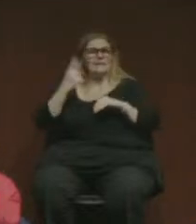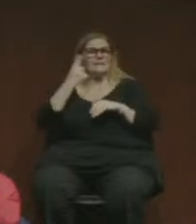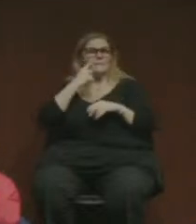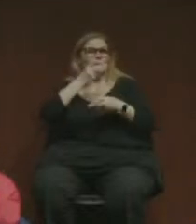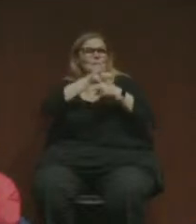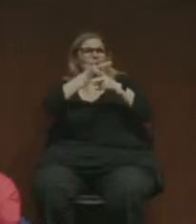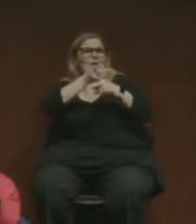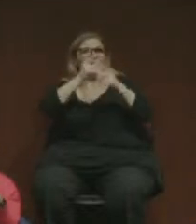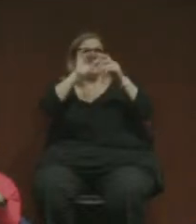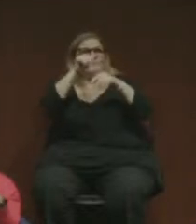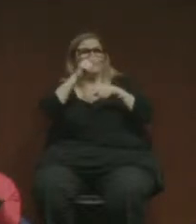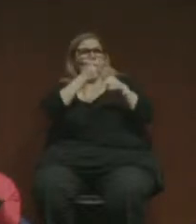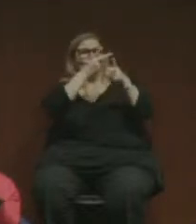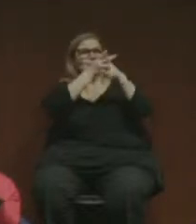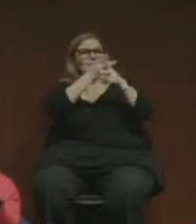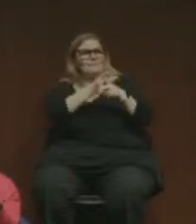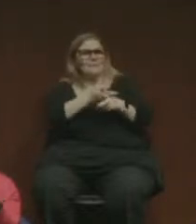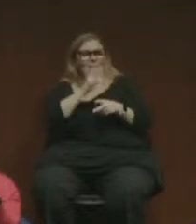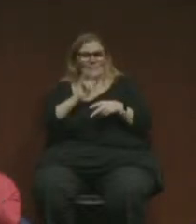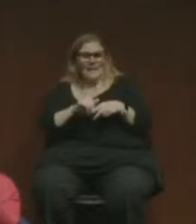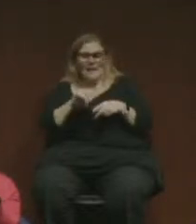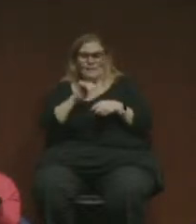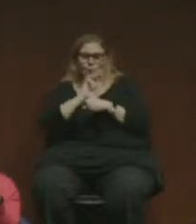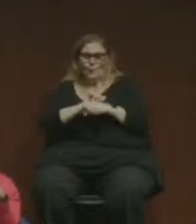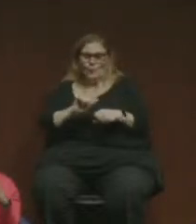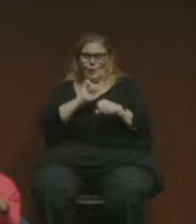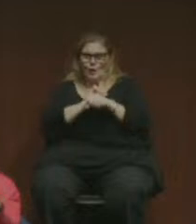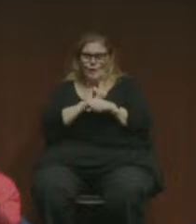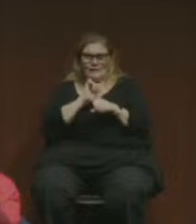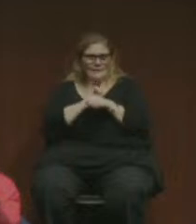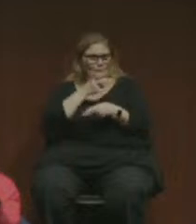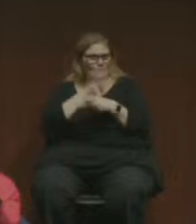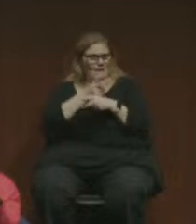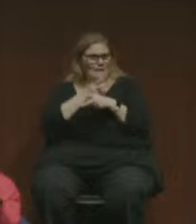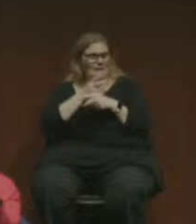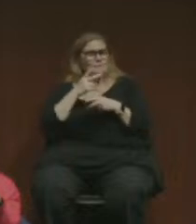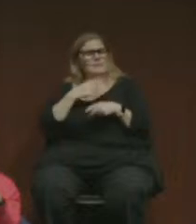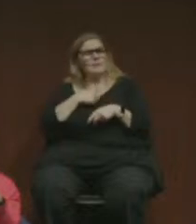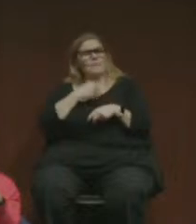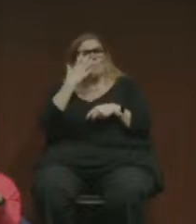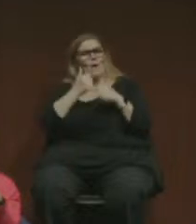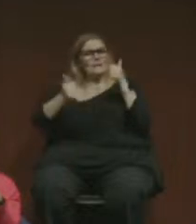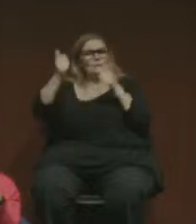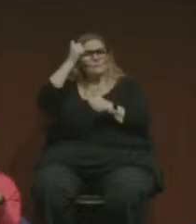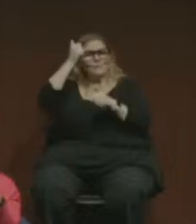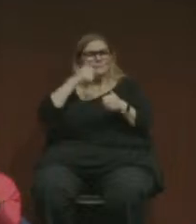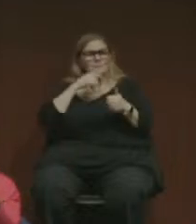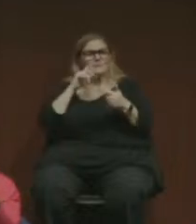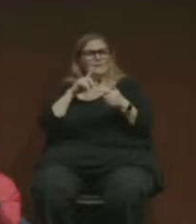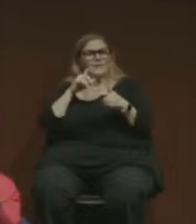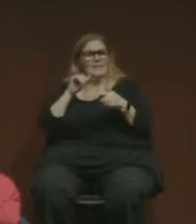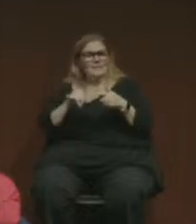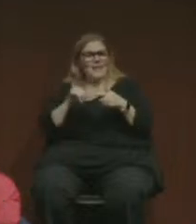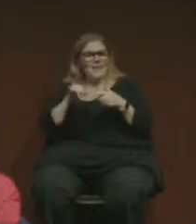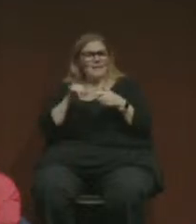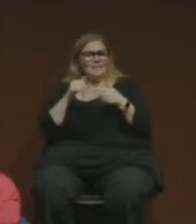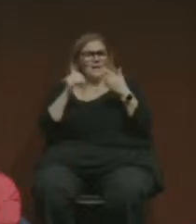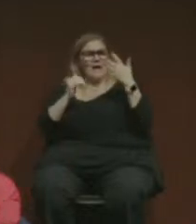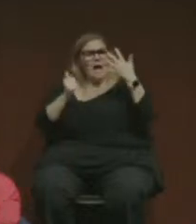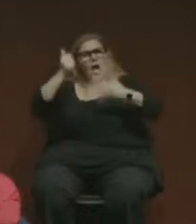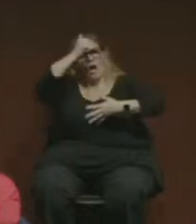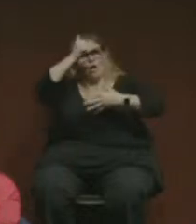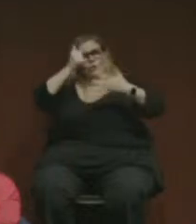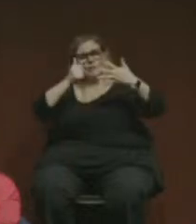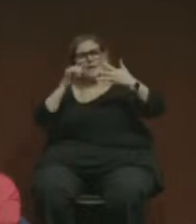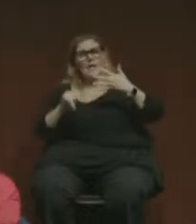in every apartment doing the work in order to maintain white supremacy and an economic hierarchy in those societies.